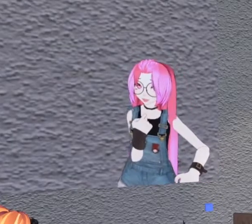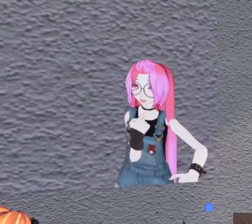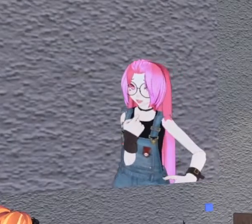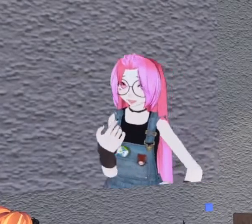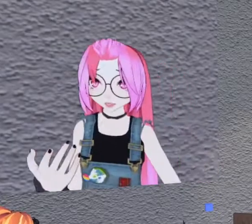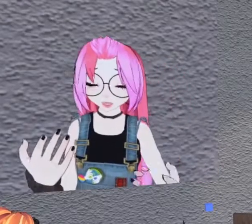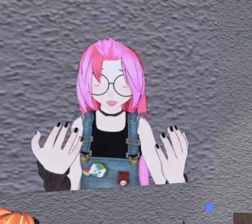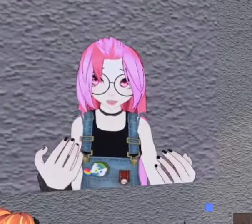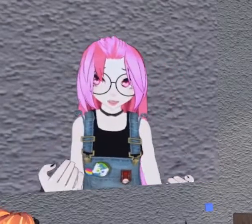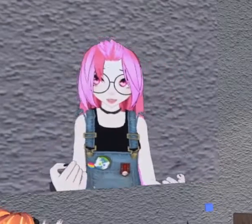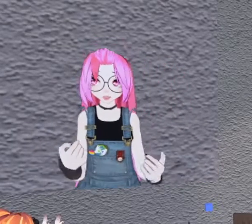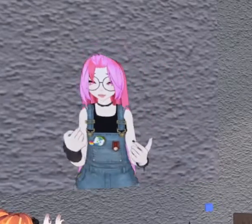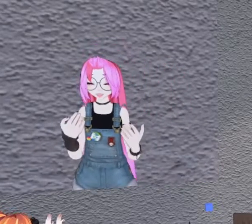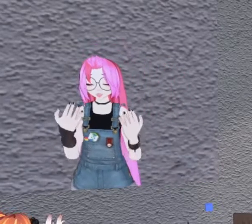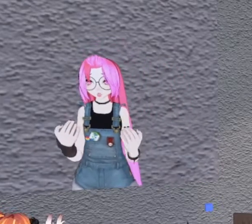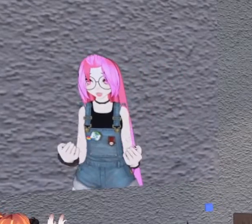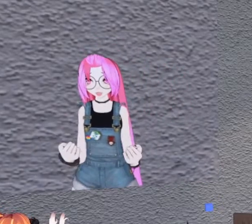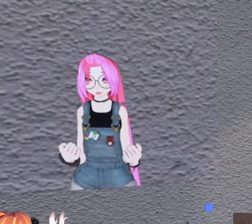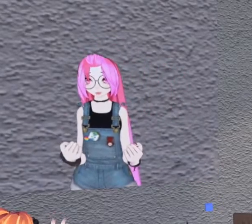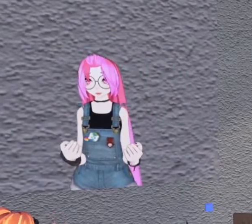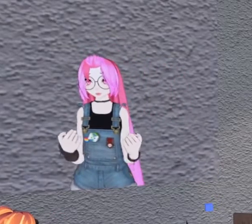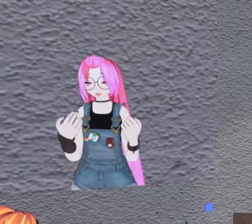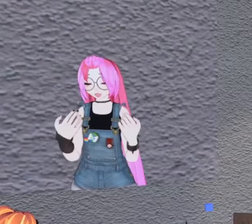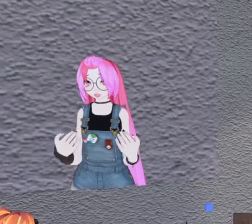Because this is wet. This is wet. Like if you're,